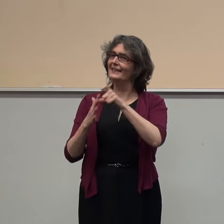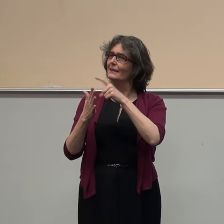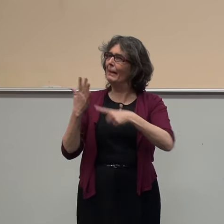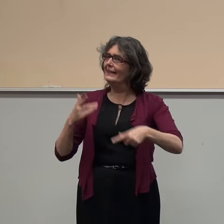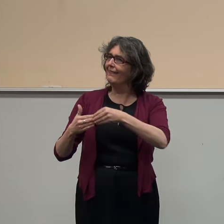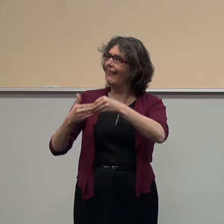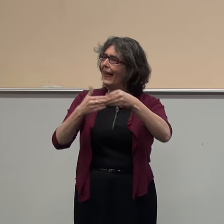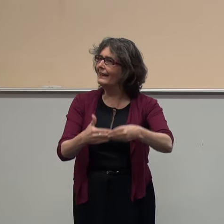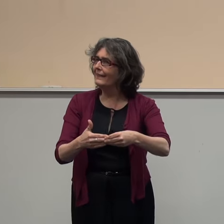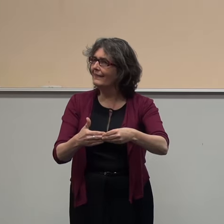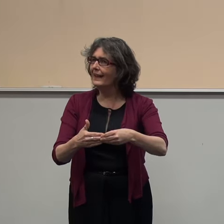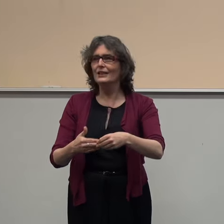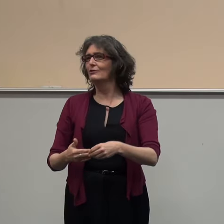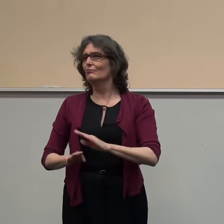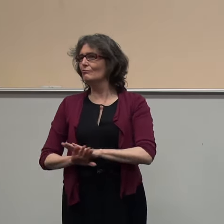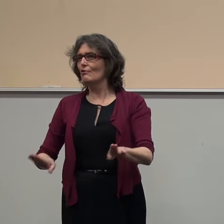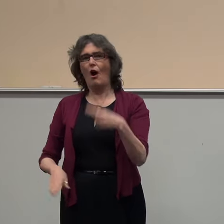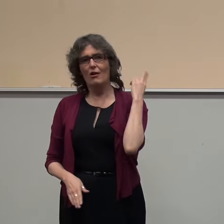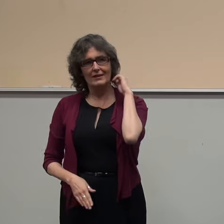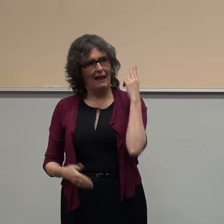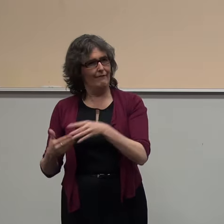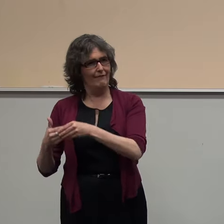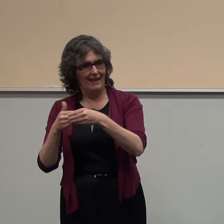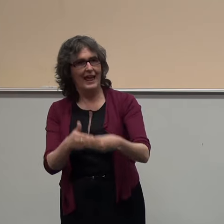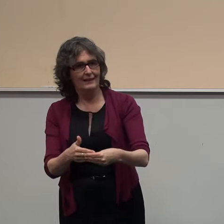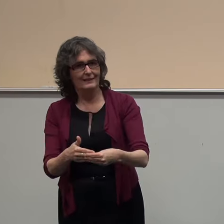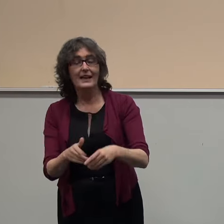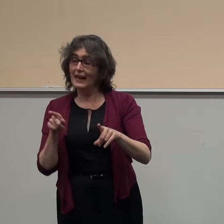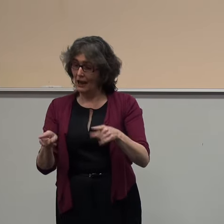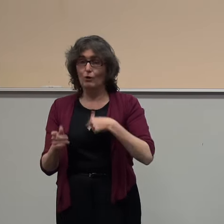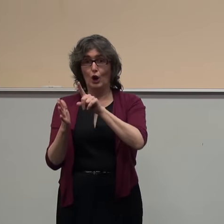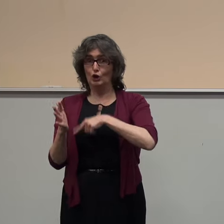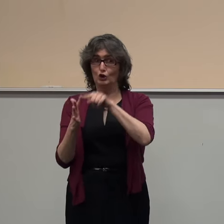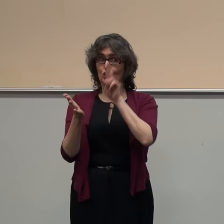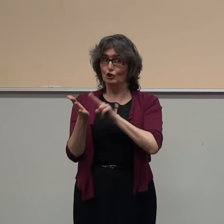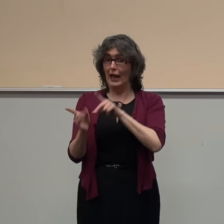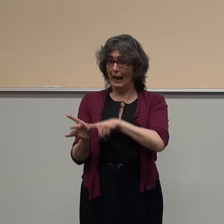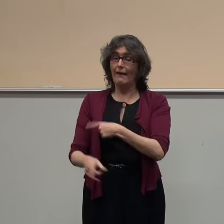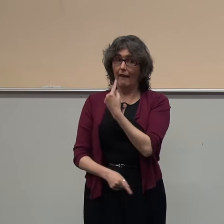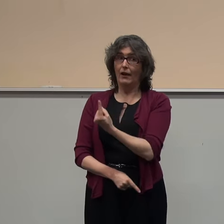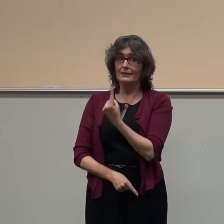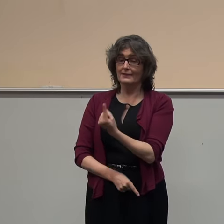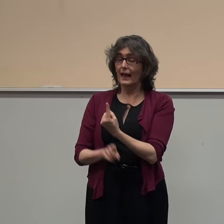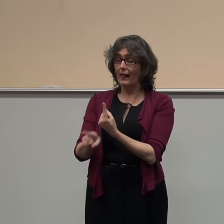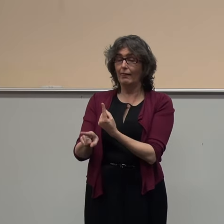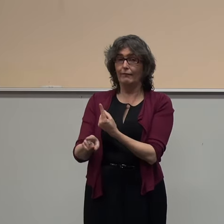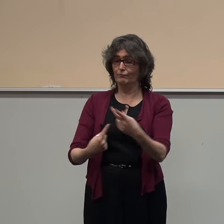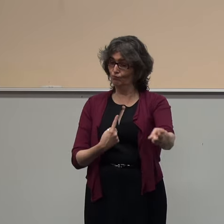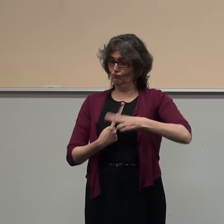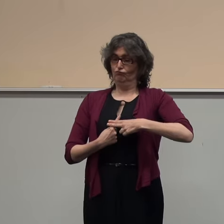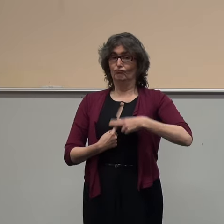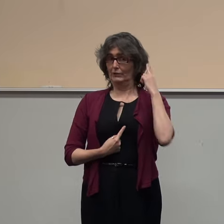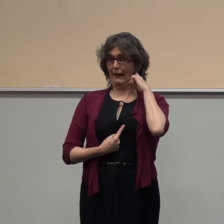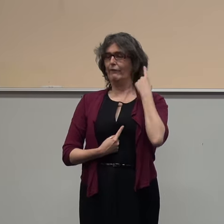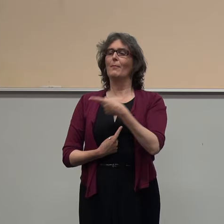project. And for all Jenny Seeley is deaf, she's actually deafened. She grew up until she was 8 perfectly